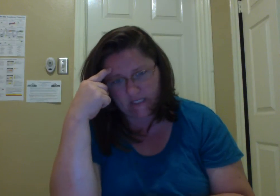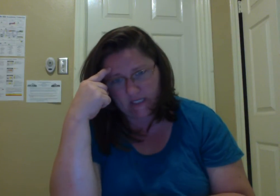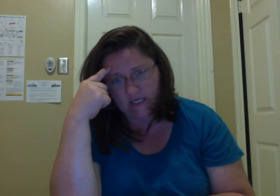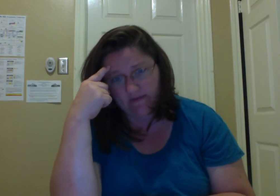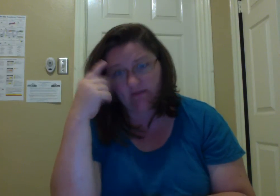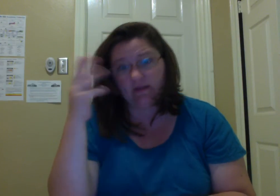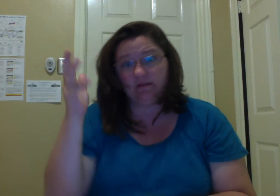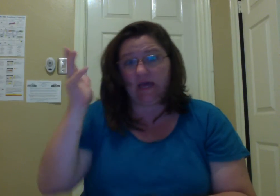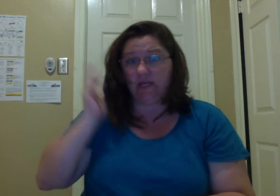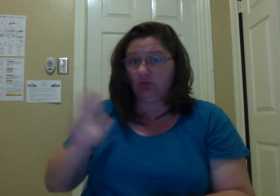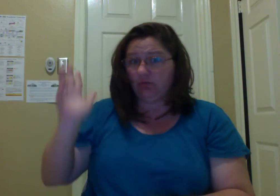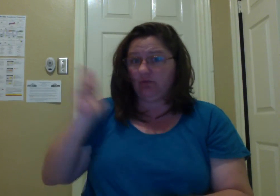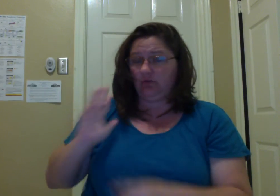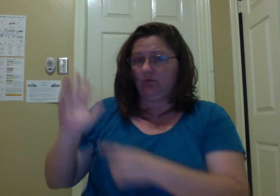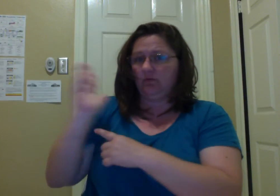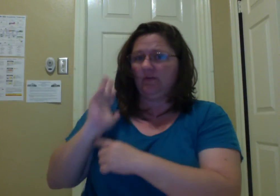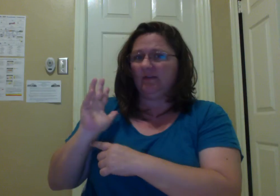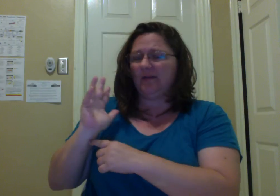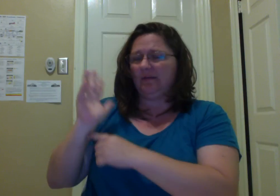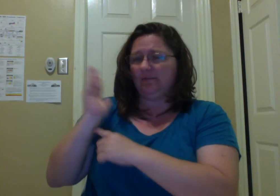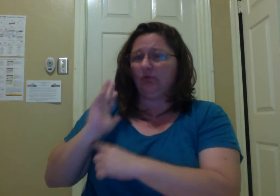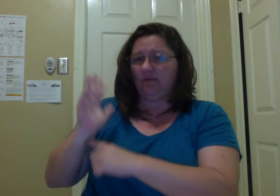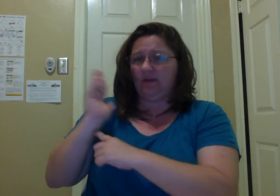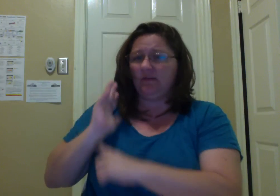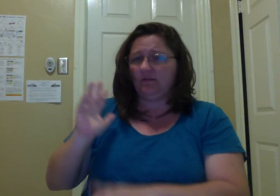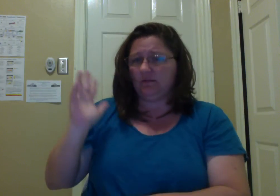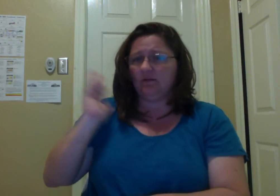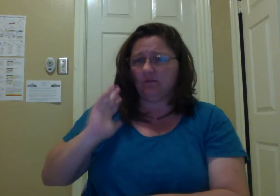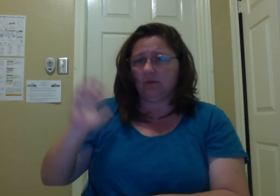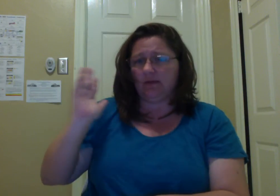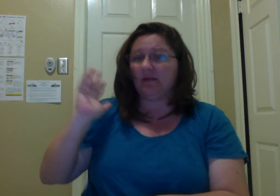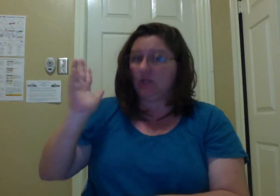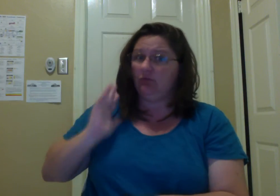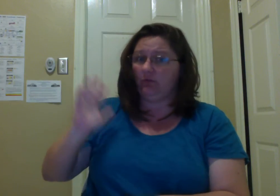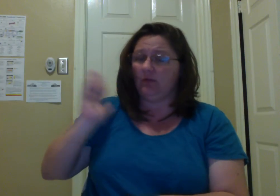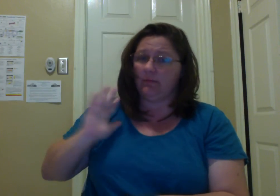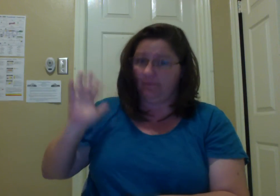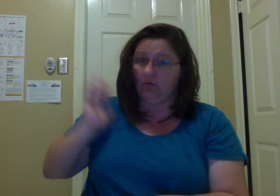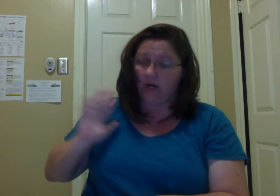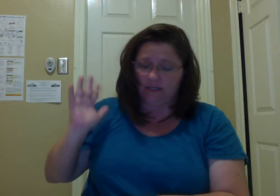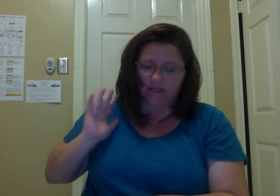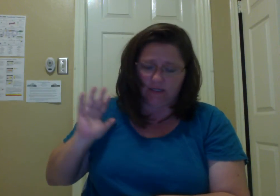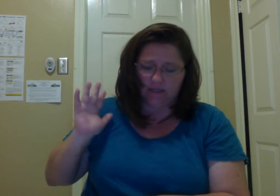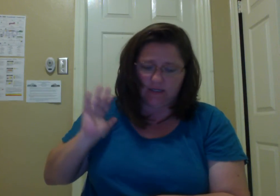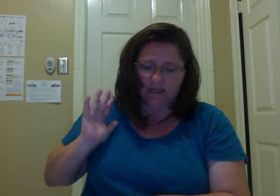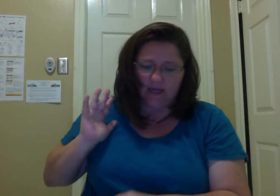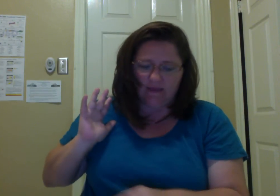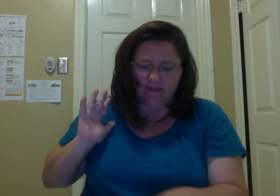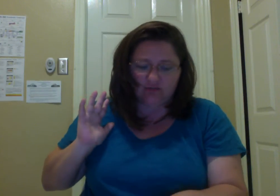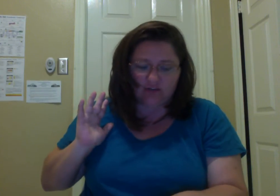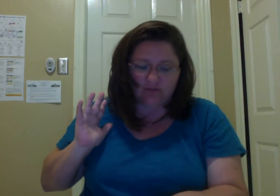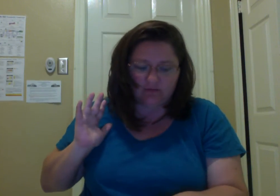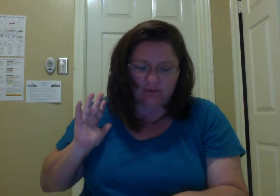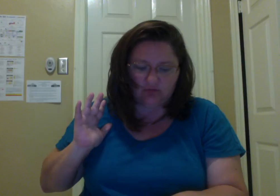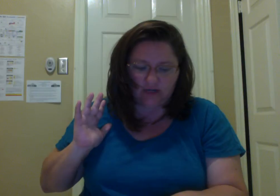And then he says, I used to. This kind of means previous. That's what it means. I used to, like before I did. And then he changes the subject and